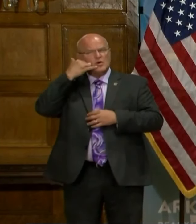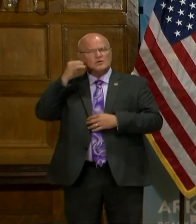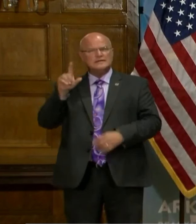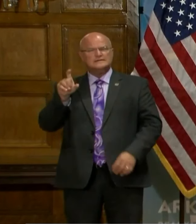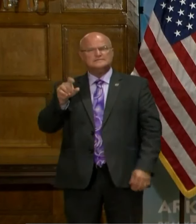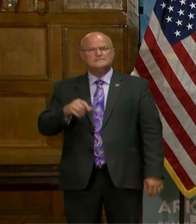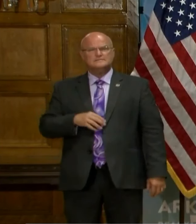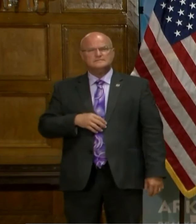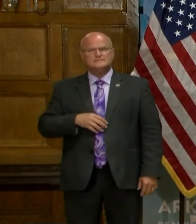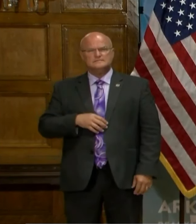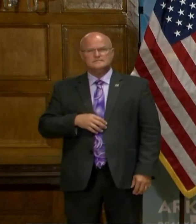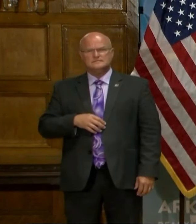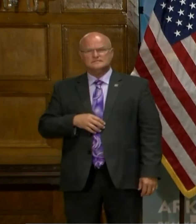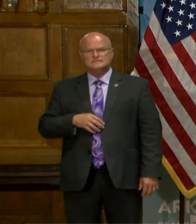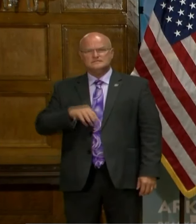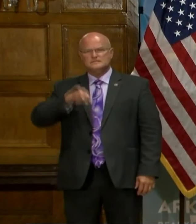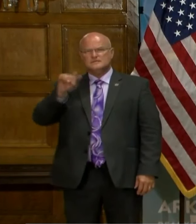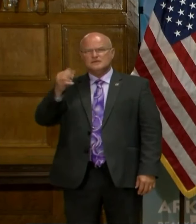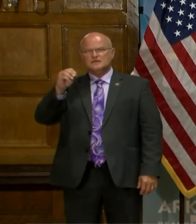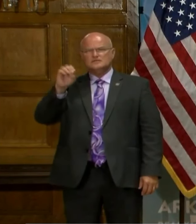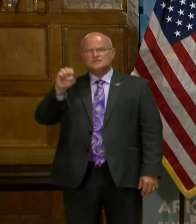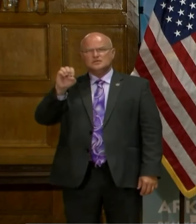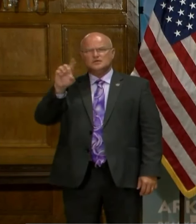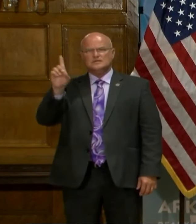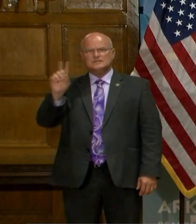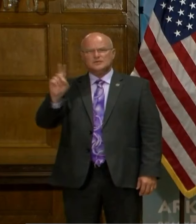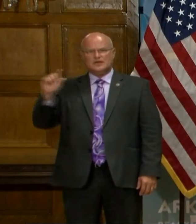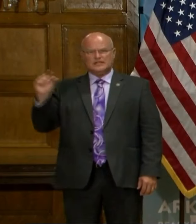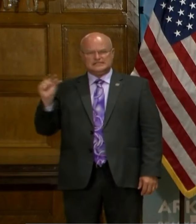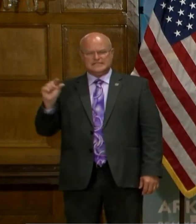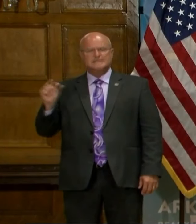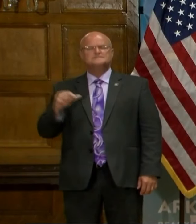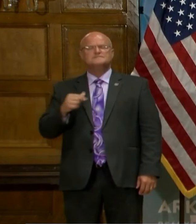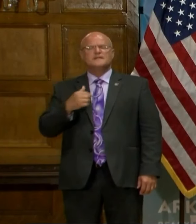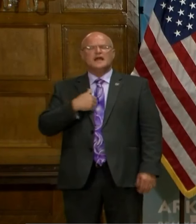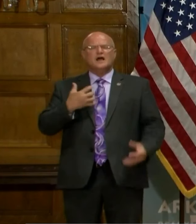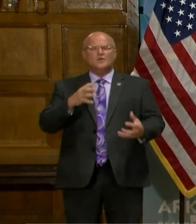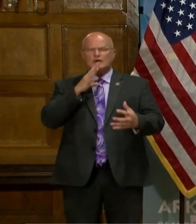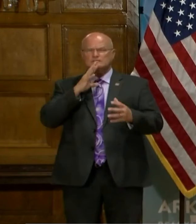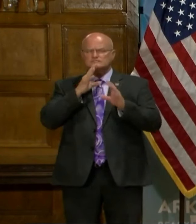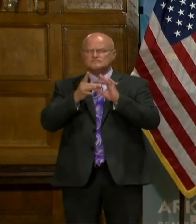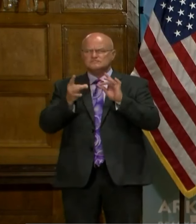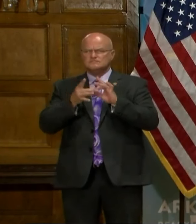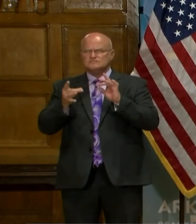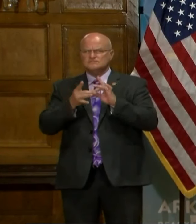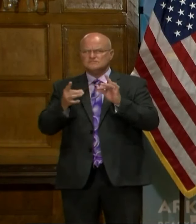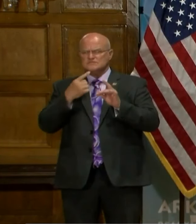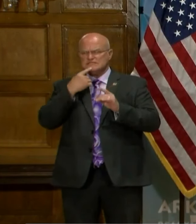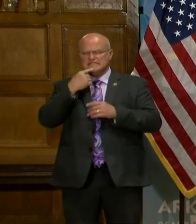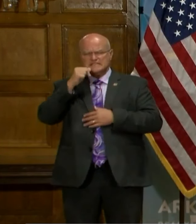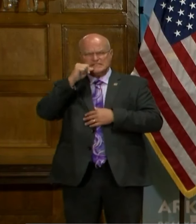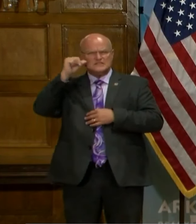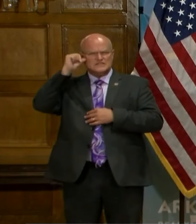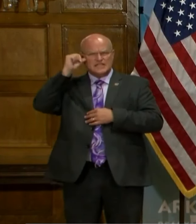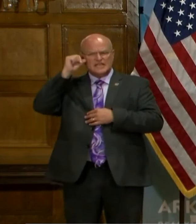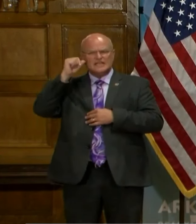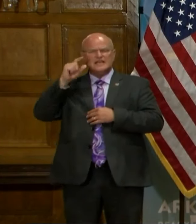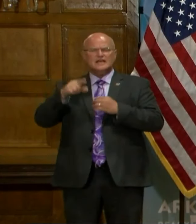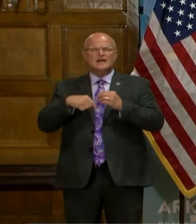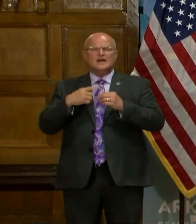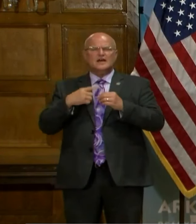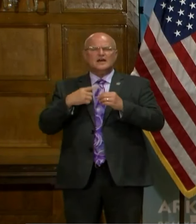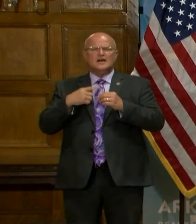remotely? Governor, this is Joe Flaherty with the Democrat Gazette. I want to follow up on a thought you expressed yesterday, which